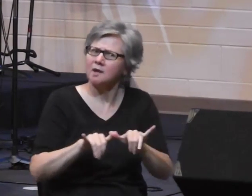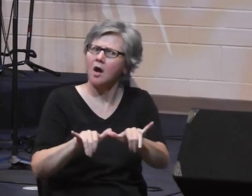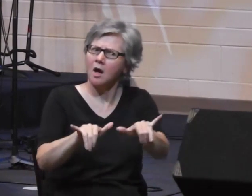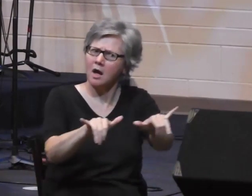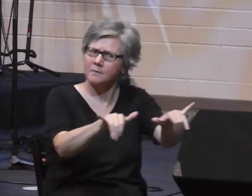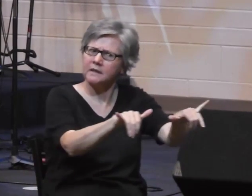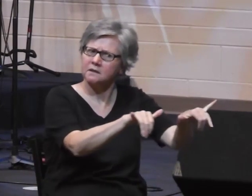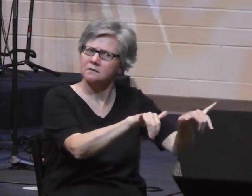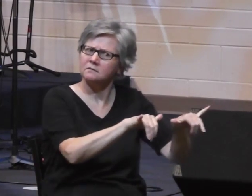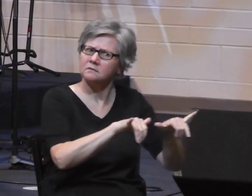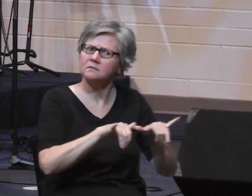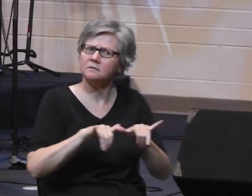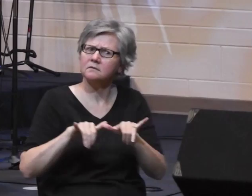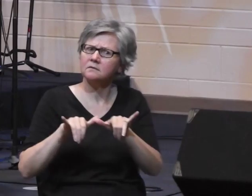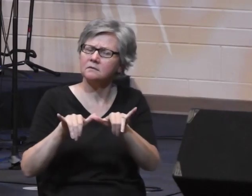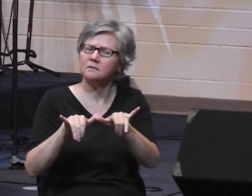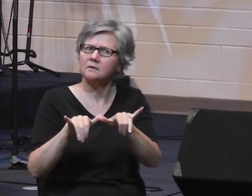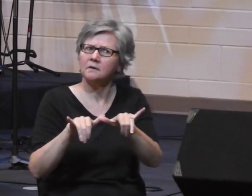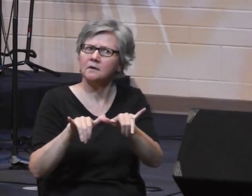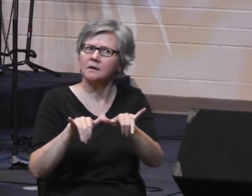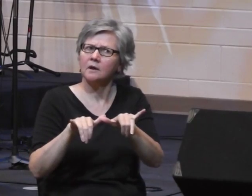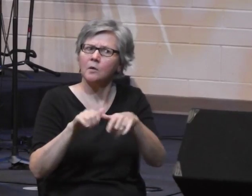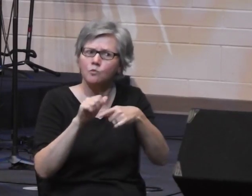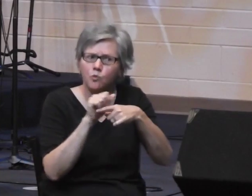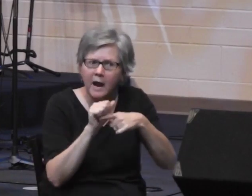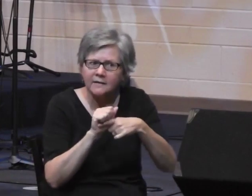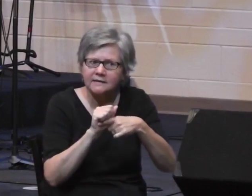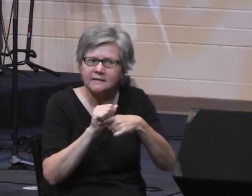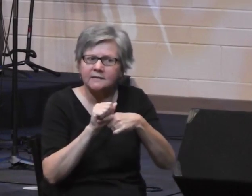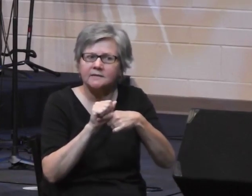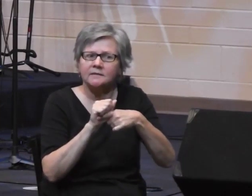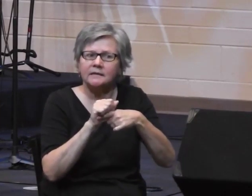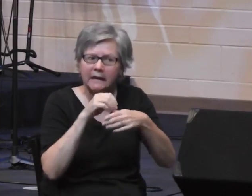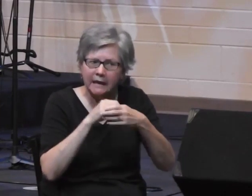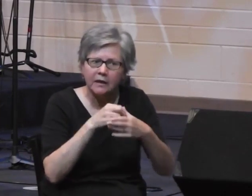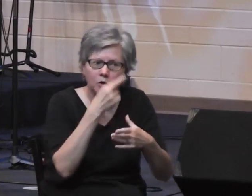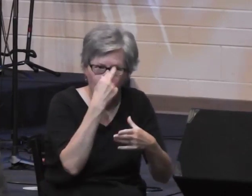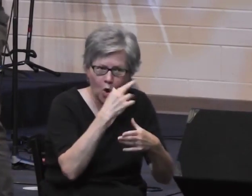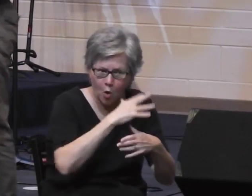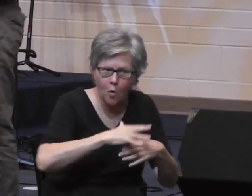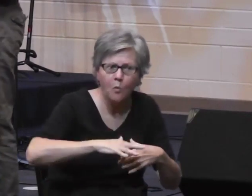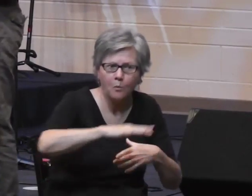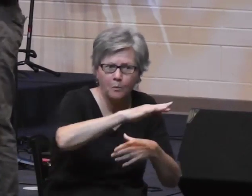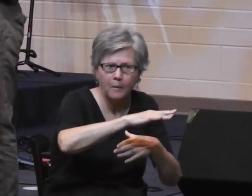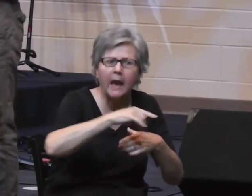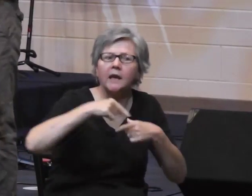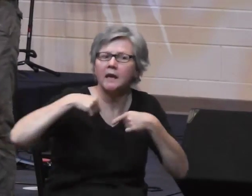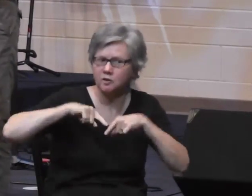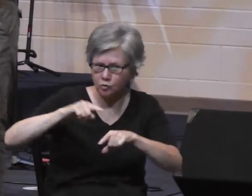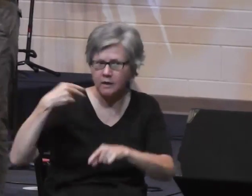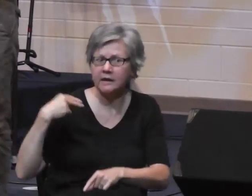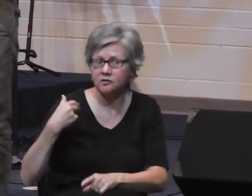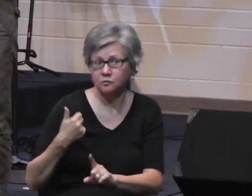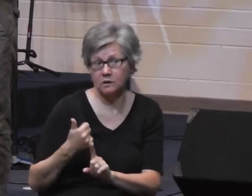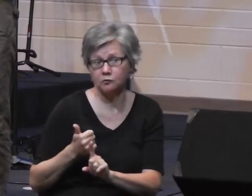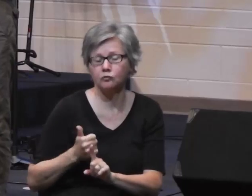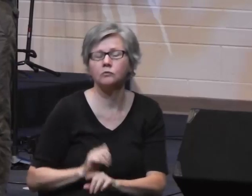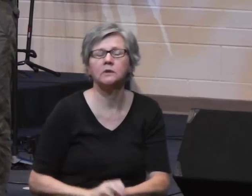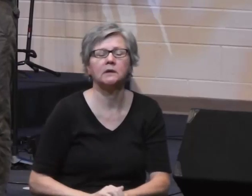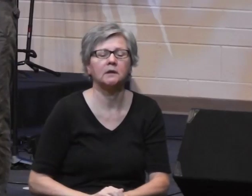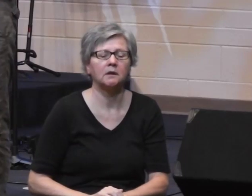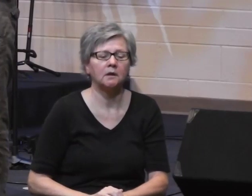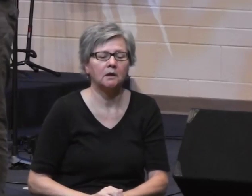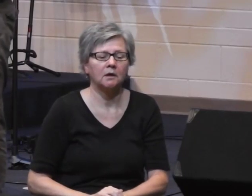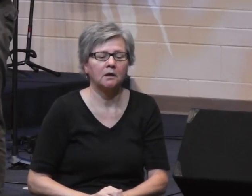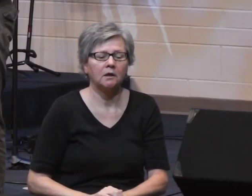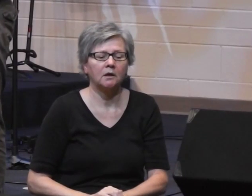common, extensively practiced feature of religion throughout Rome and actually throughout history. So to grasp